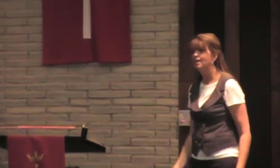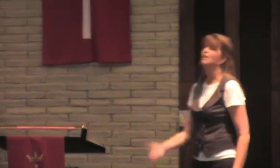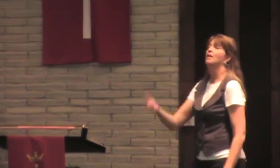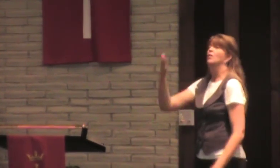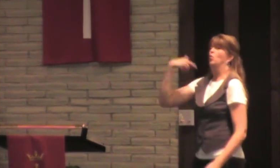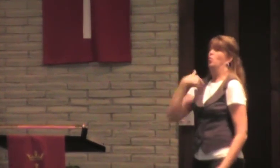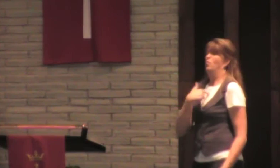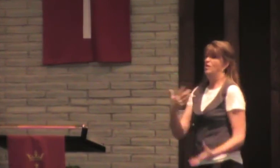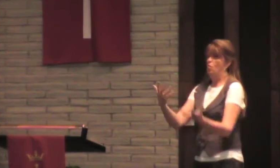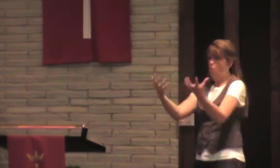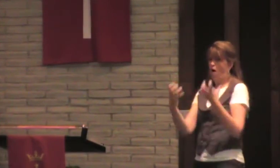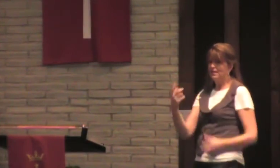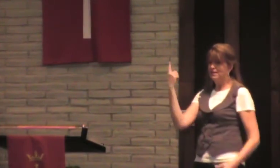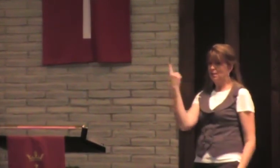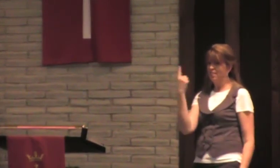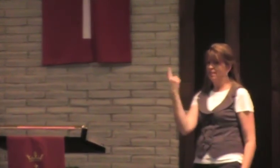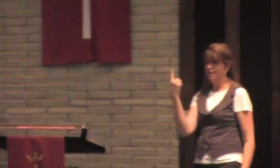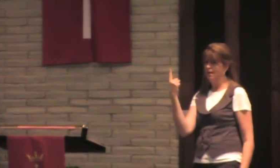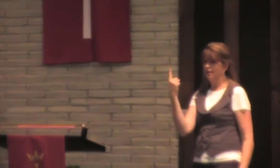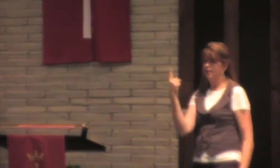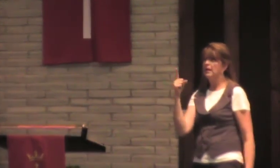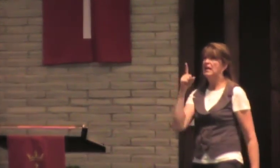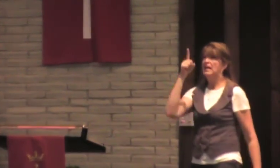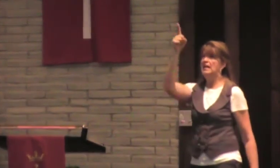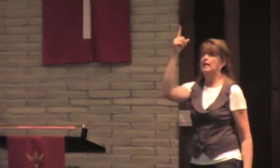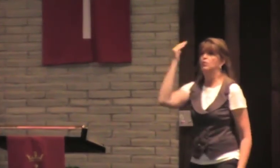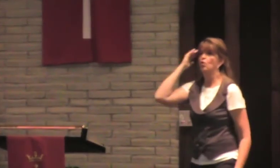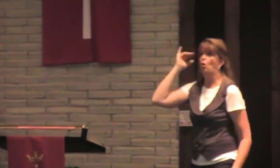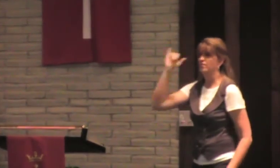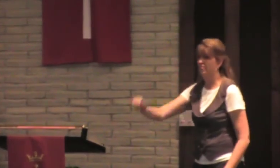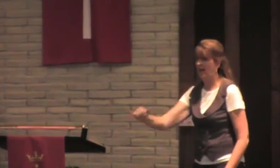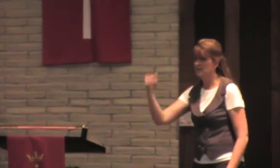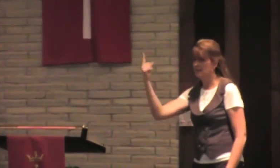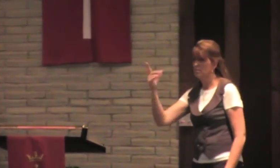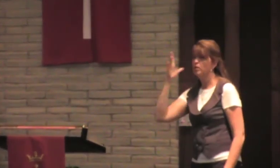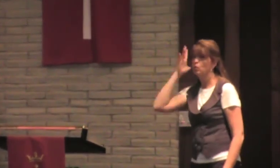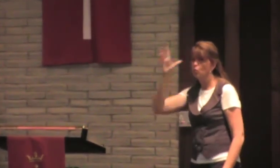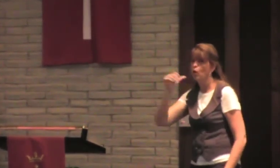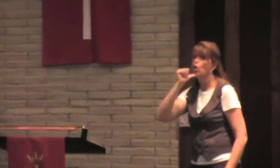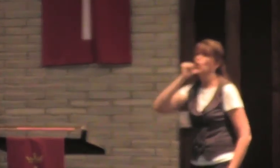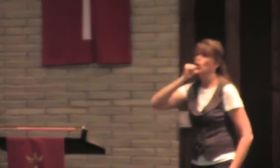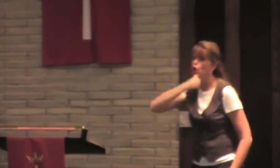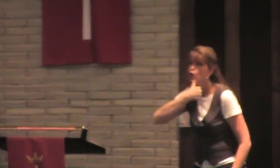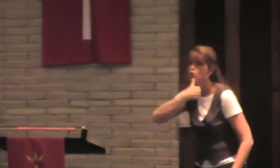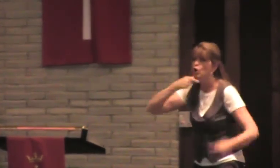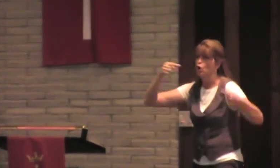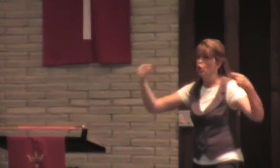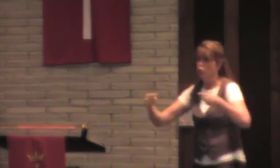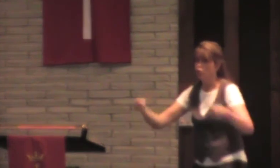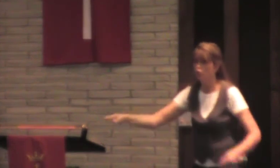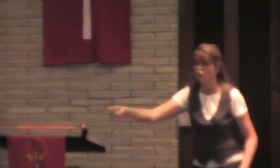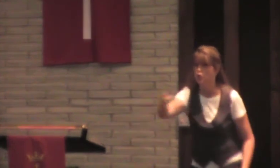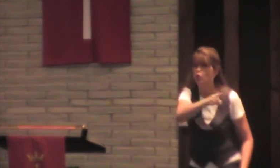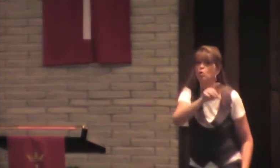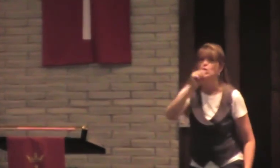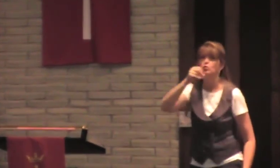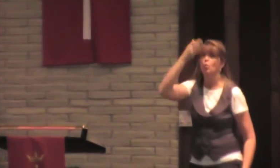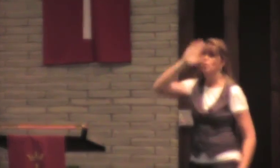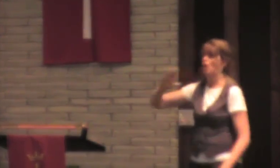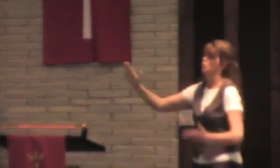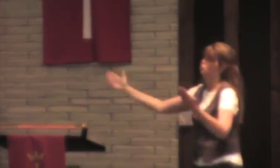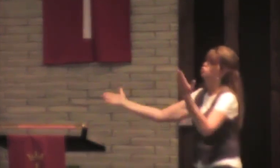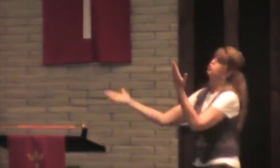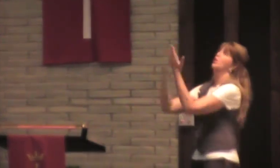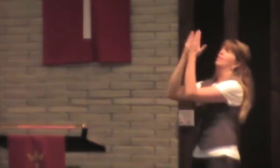You know what we do a lot? We want something, and He knows that something will hurt